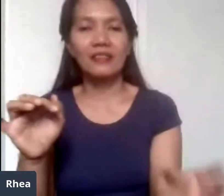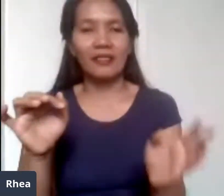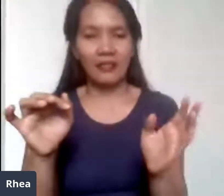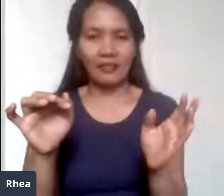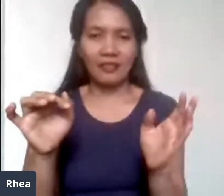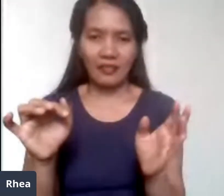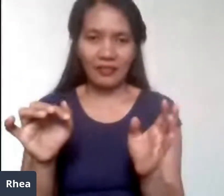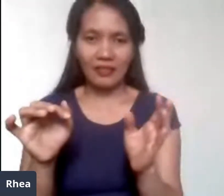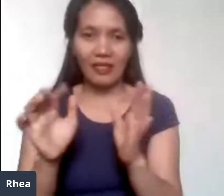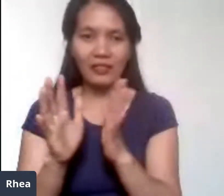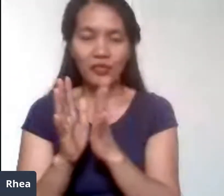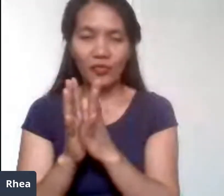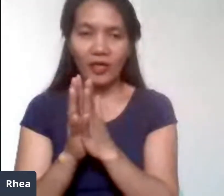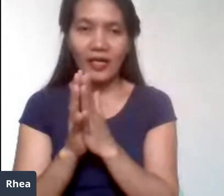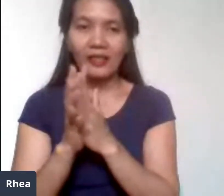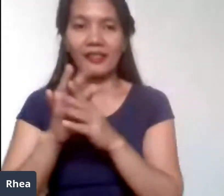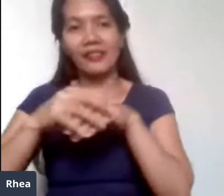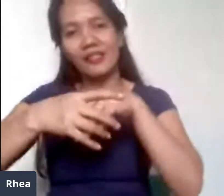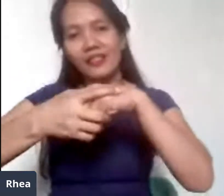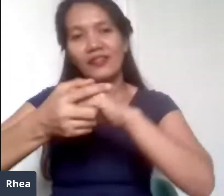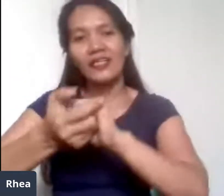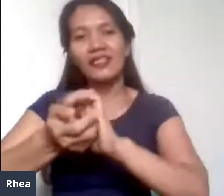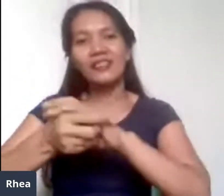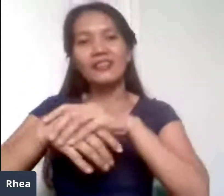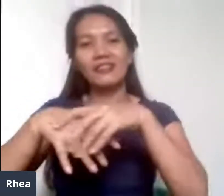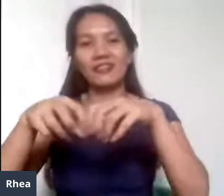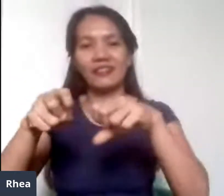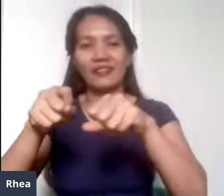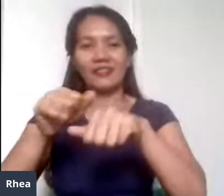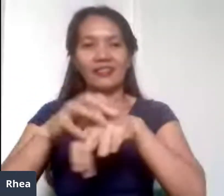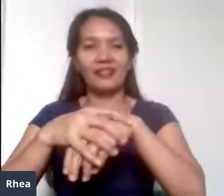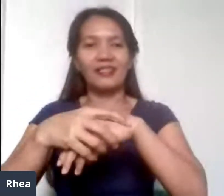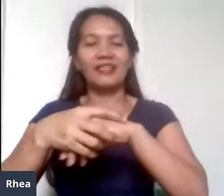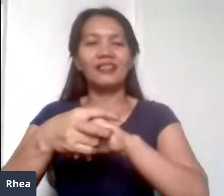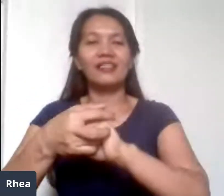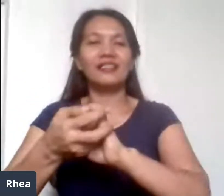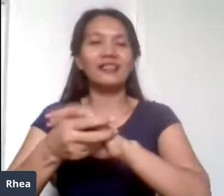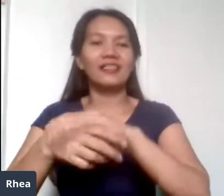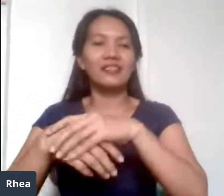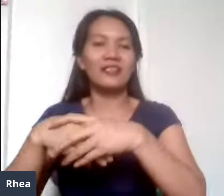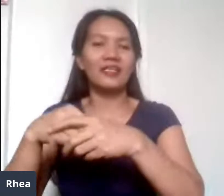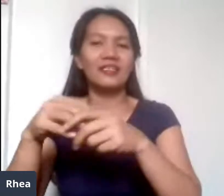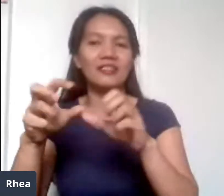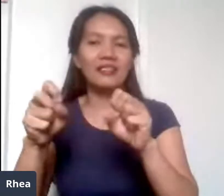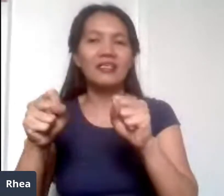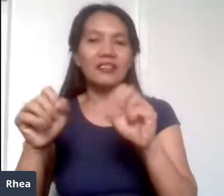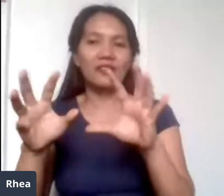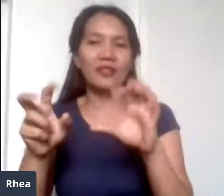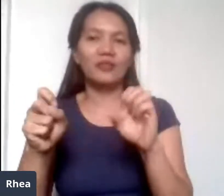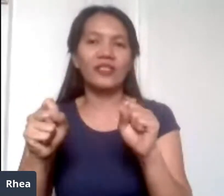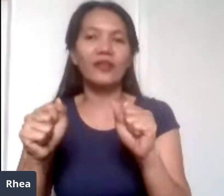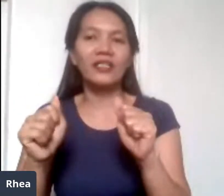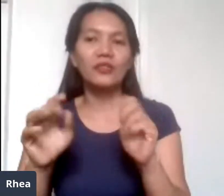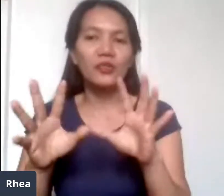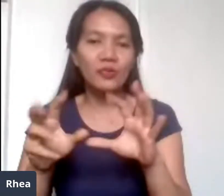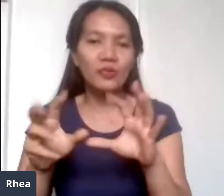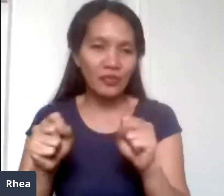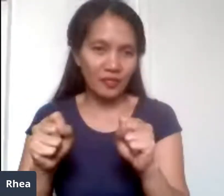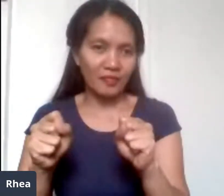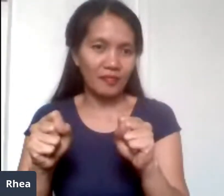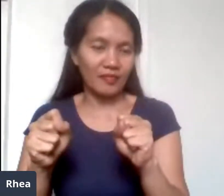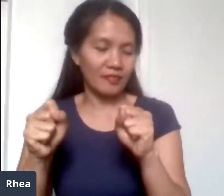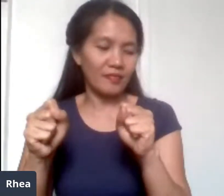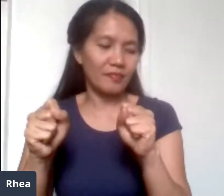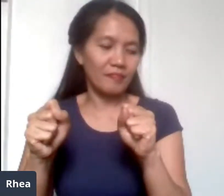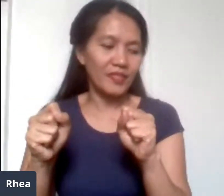move our fingers. Pretend as that you are cleaning your hands. Clean, clean, clean